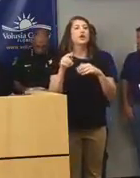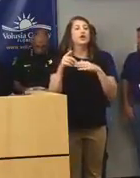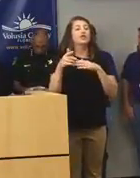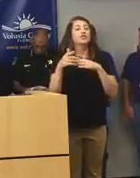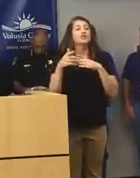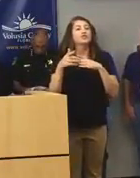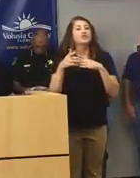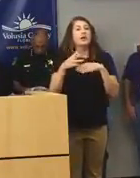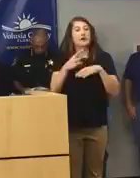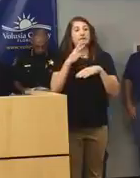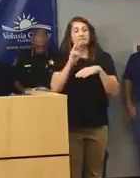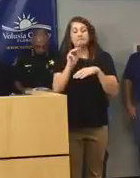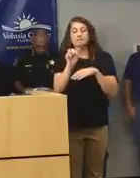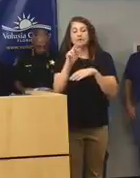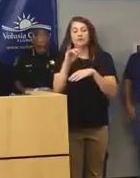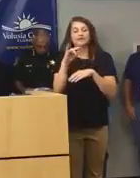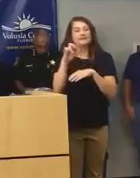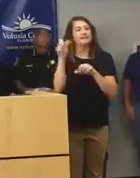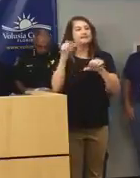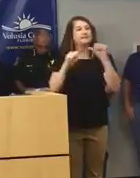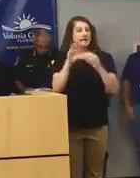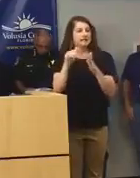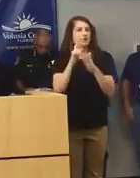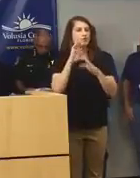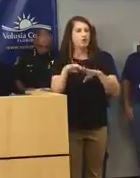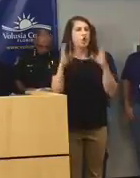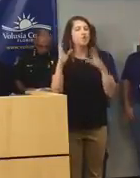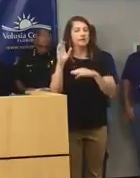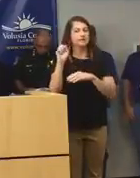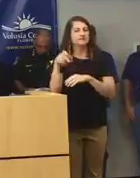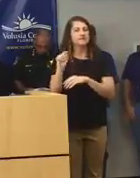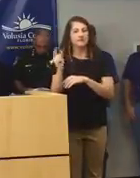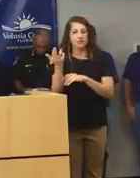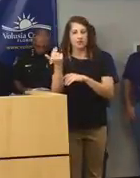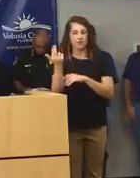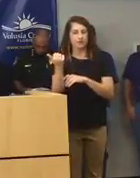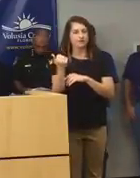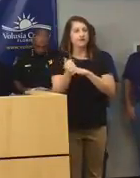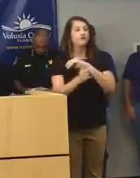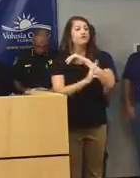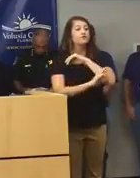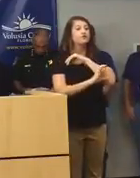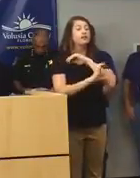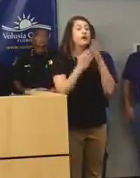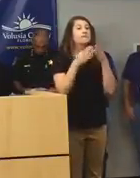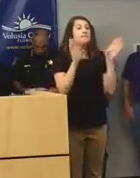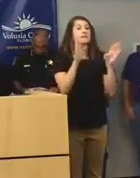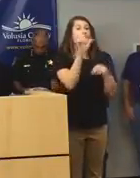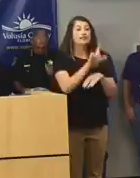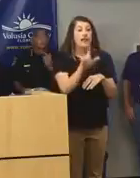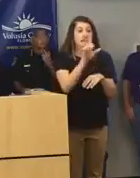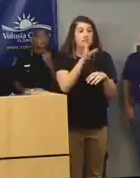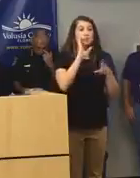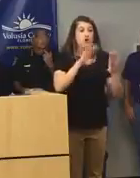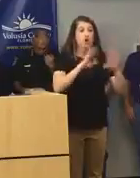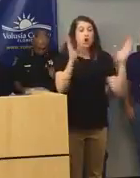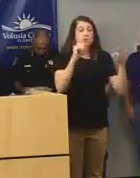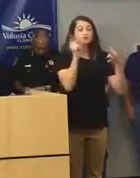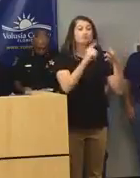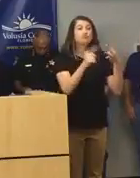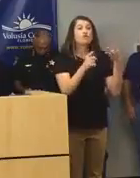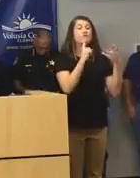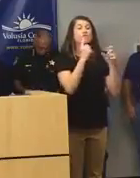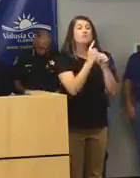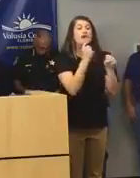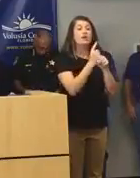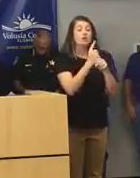will reopen Wednesday, September 13th. Volusia County Public Library System, the following libraries will open for regular